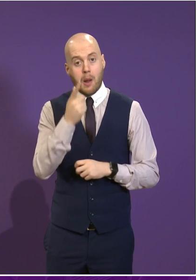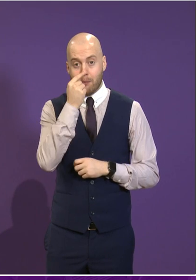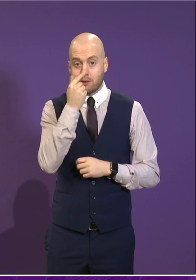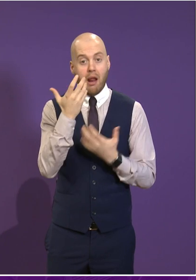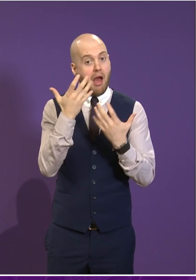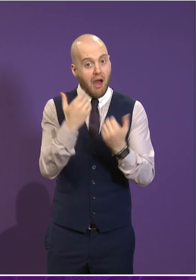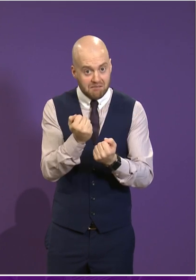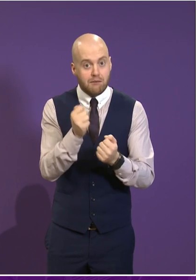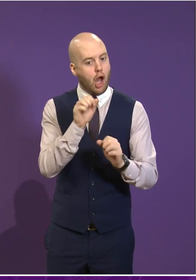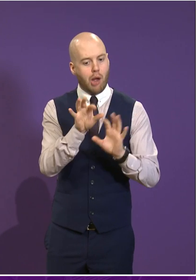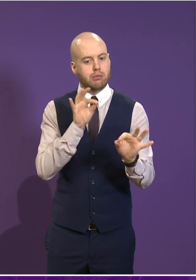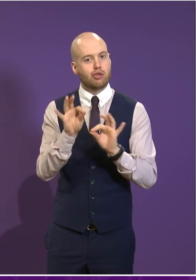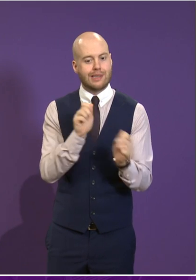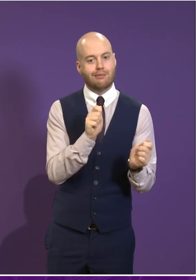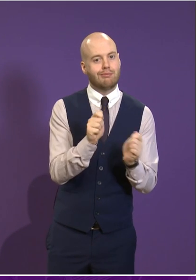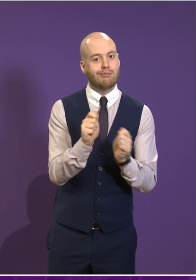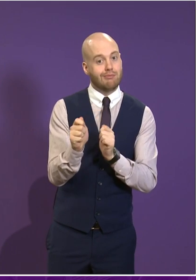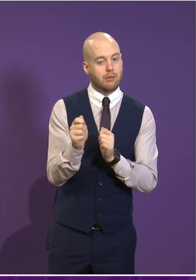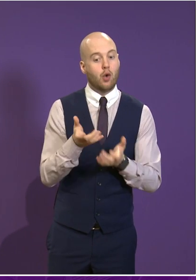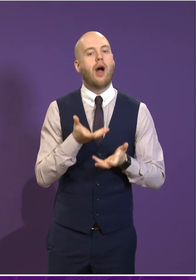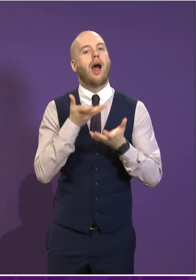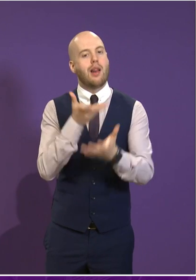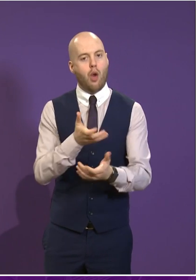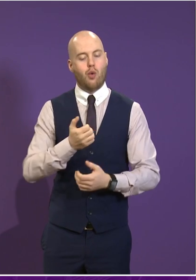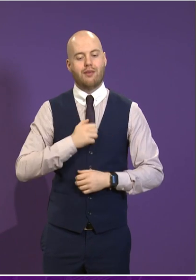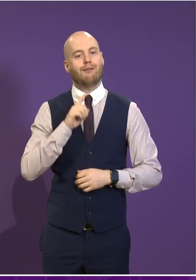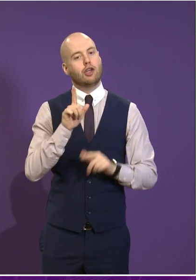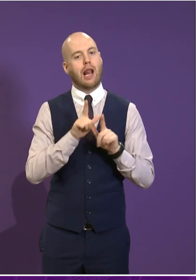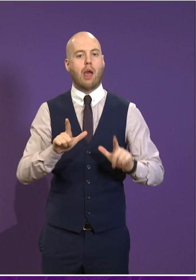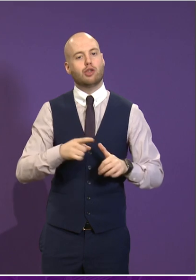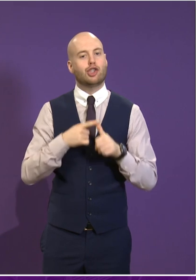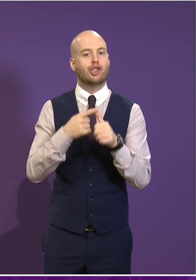made that would allow that.